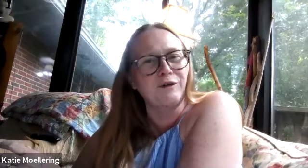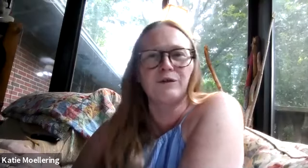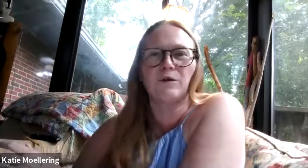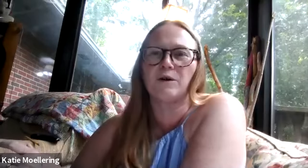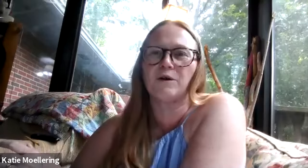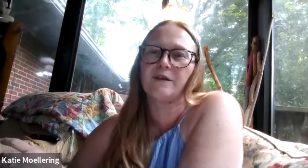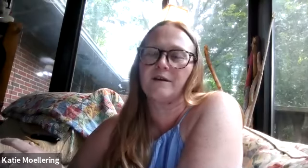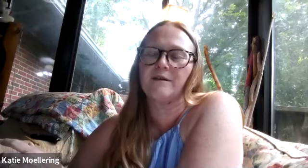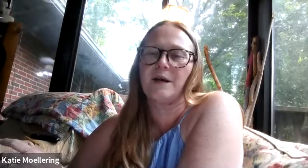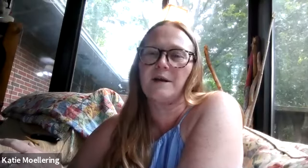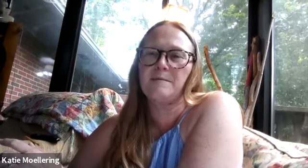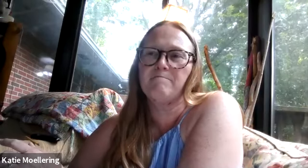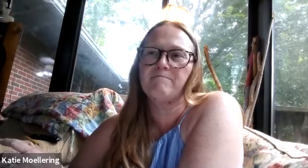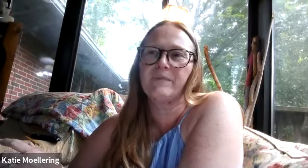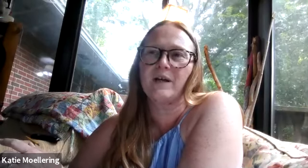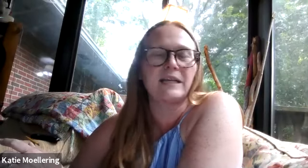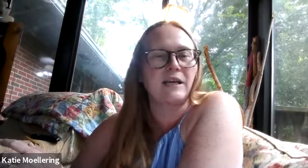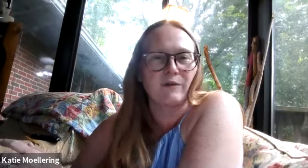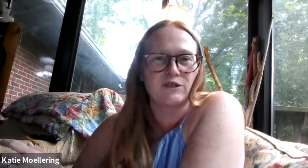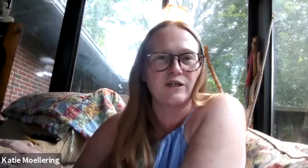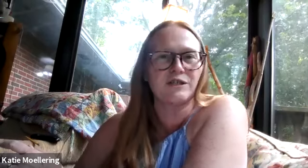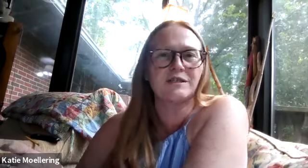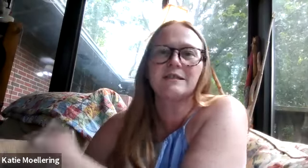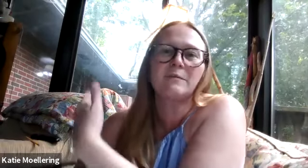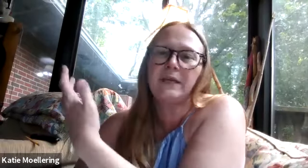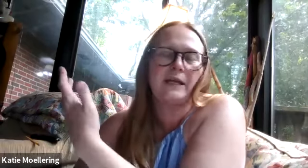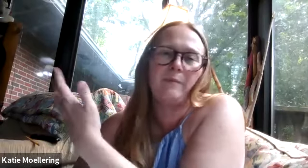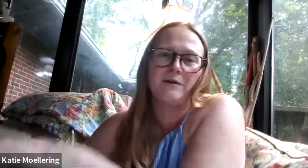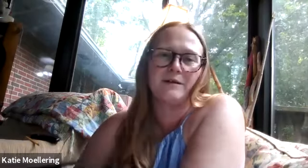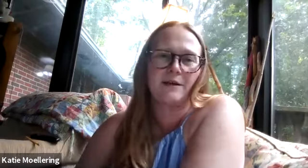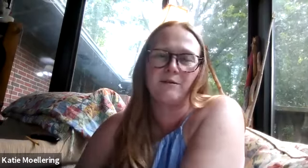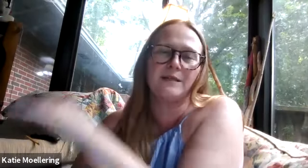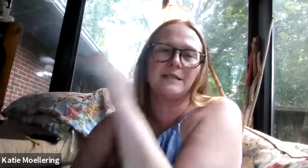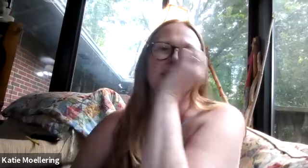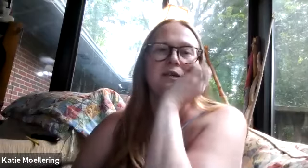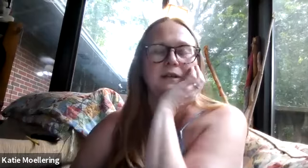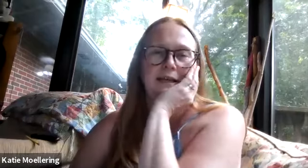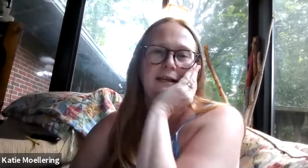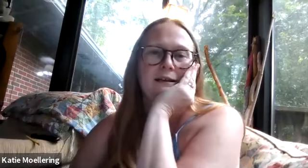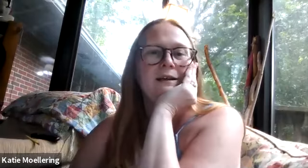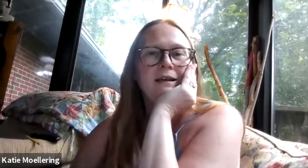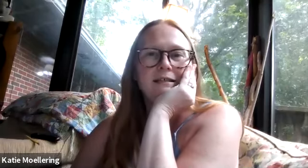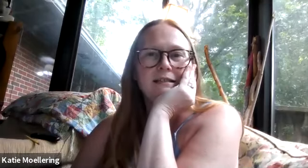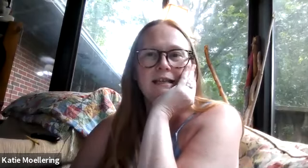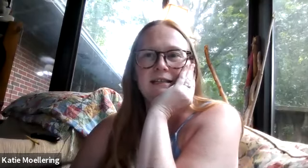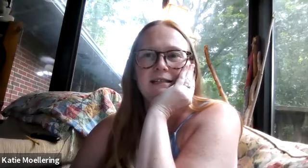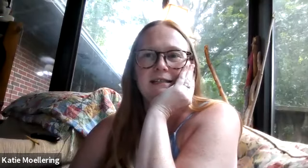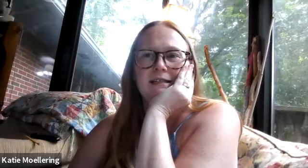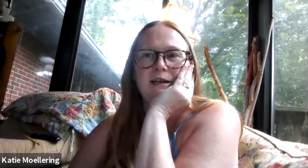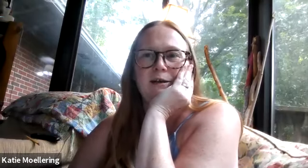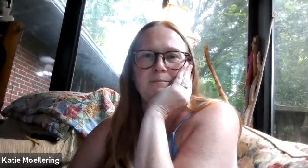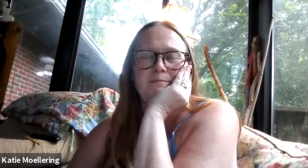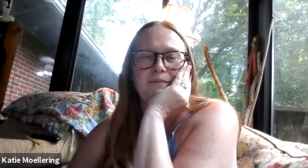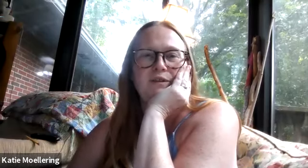it says the class is full or they're not taking registrations, send me an email, because I don't mind sending you a link, since you've